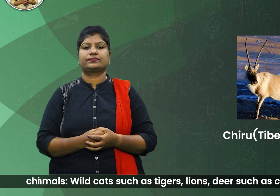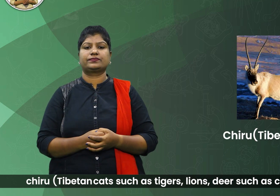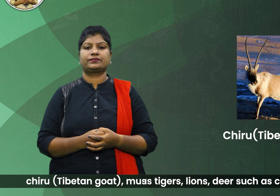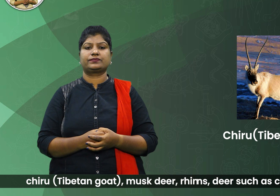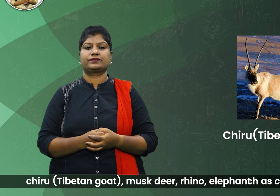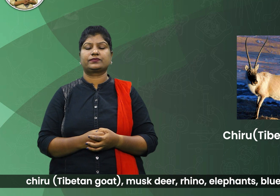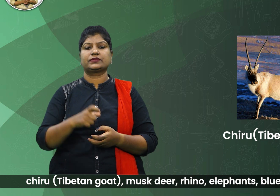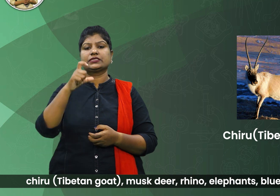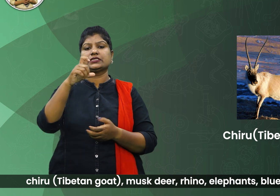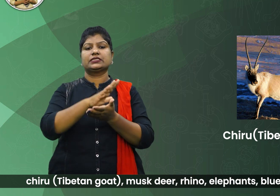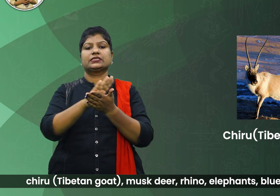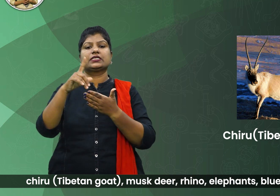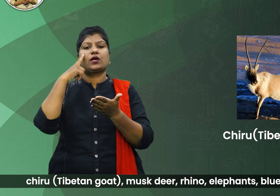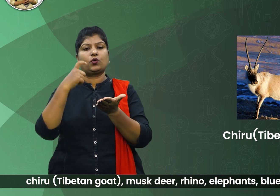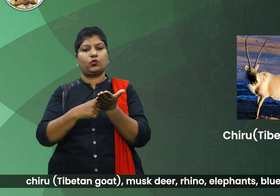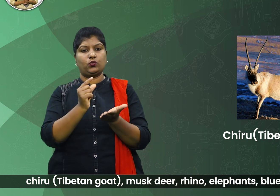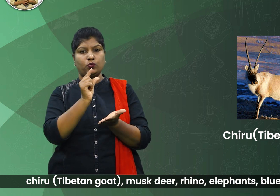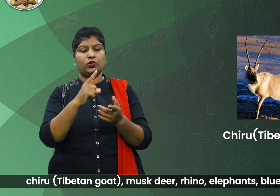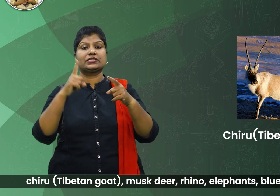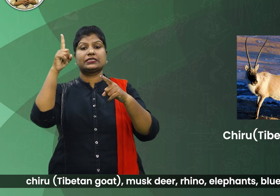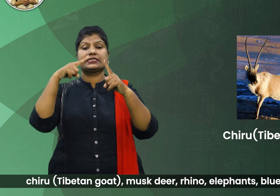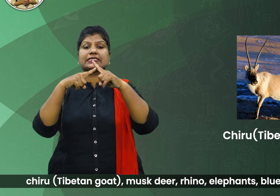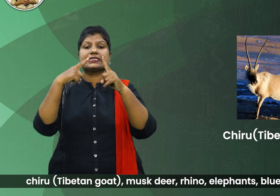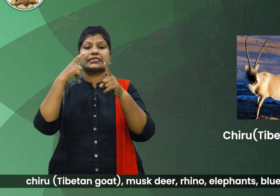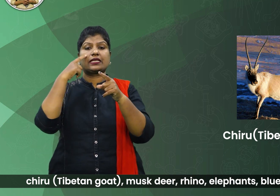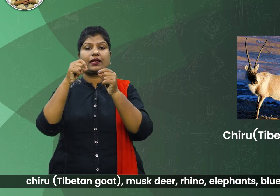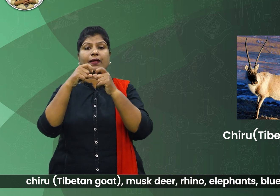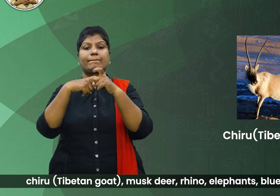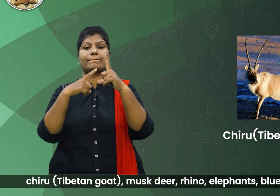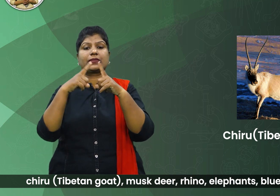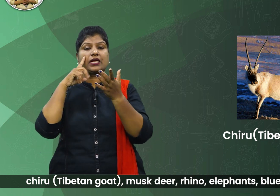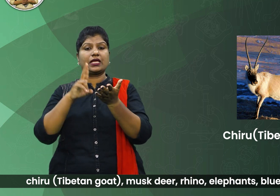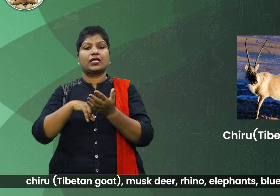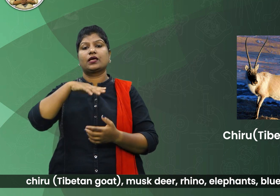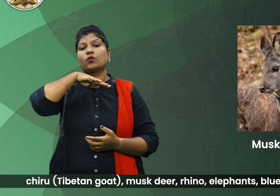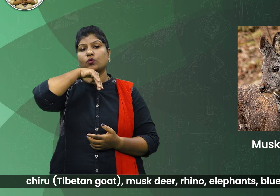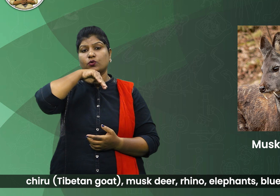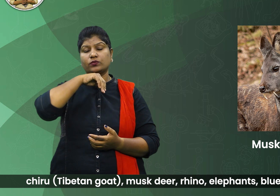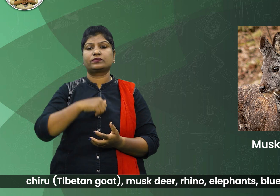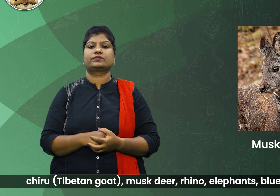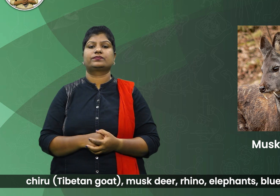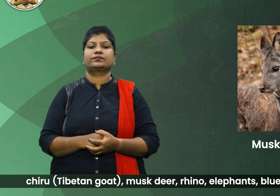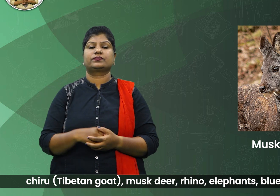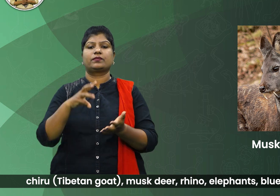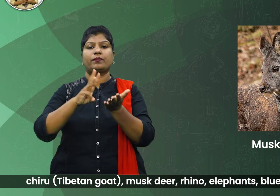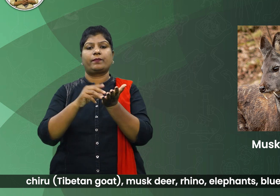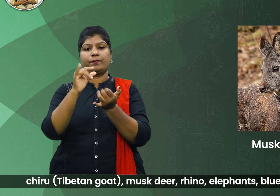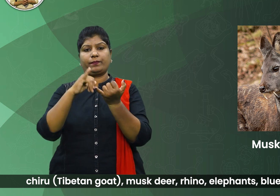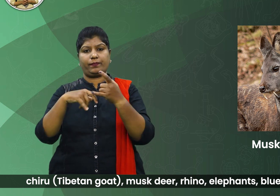Chiru, Tibetan goat, musk deer,